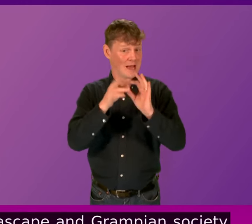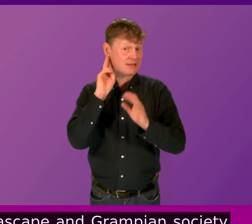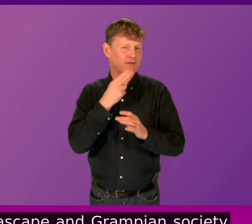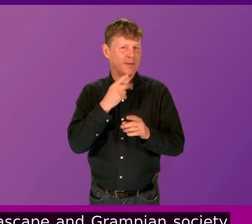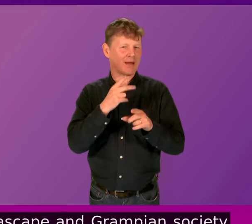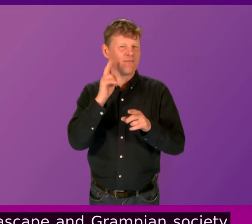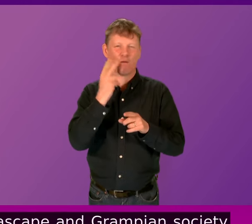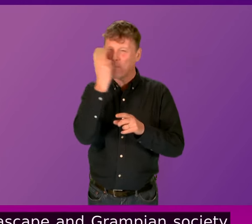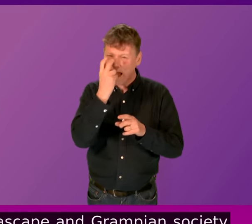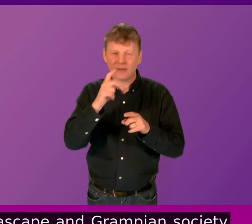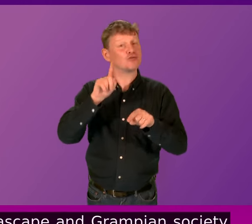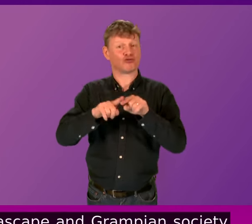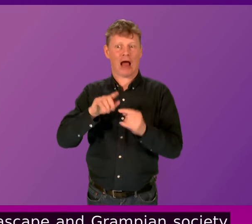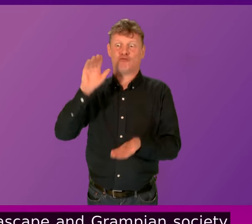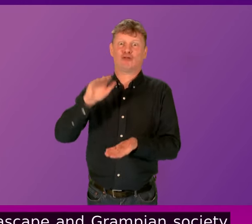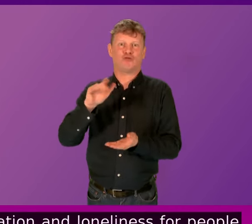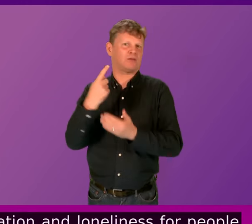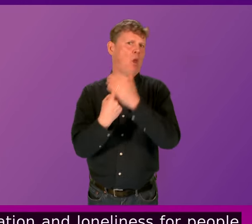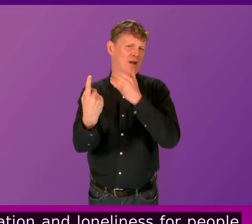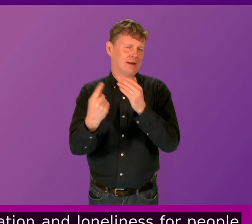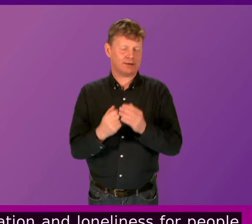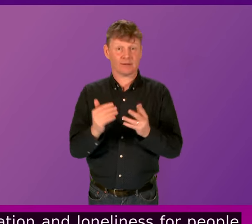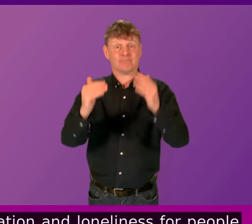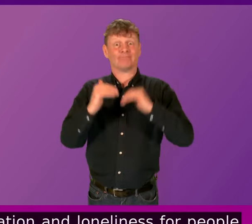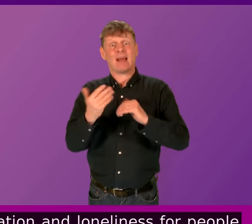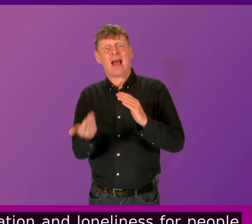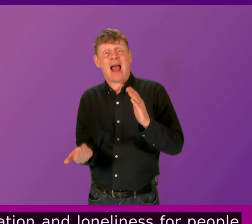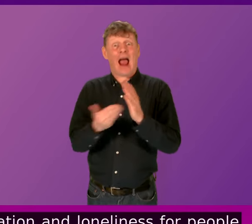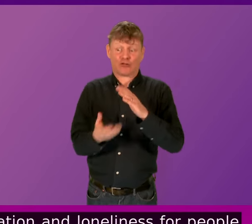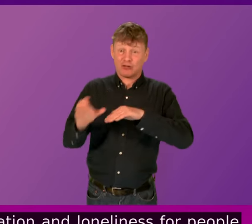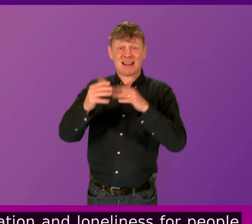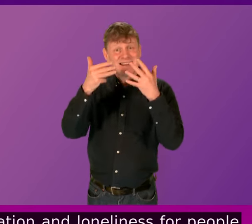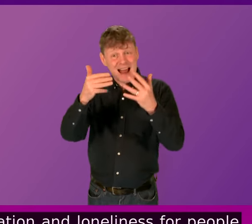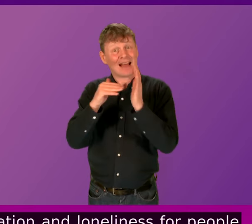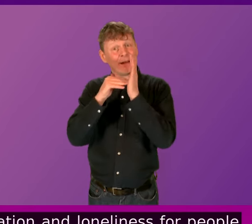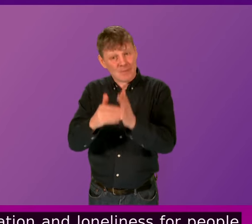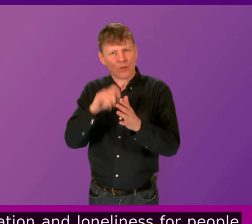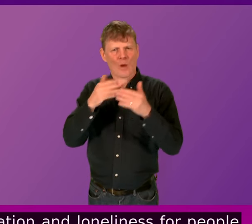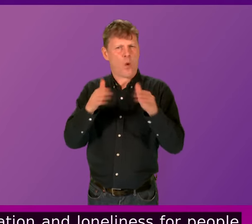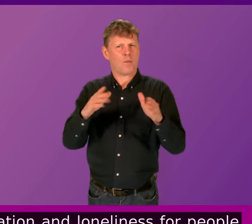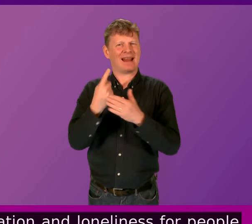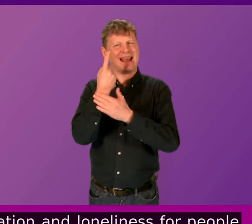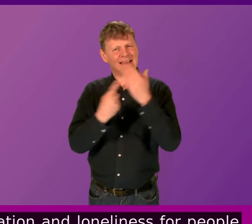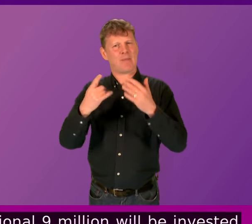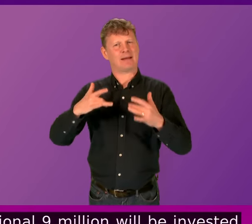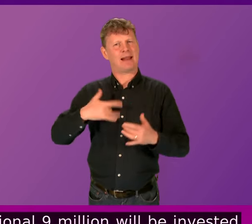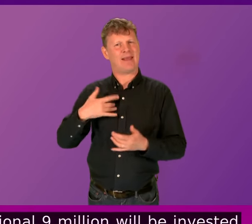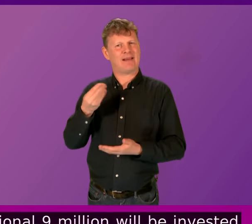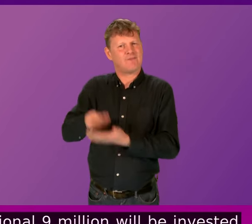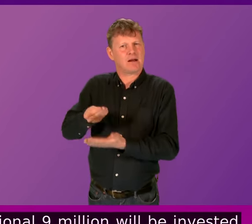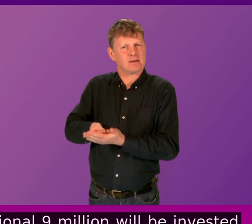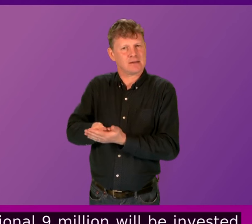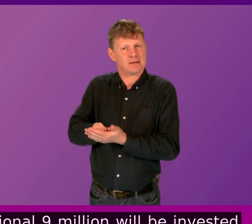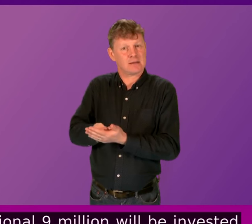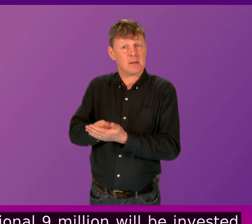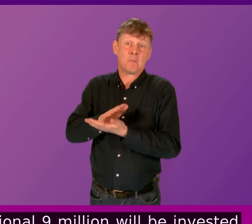with sensory loss. An additional £9 million will be invested to reopen the Independent Living Fund, enabling up